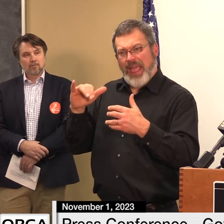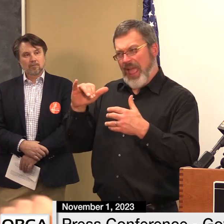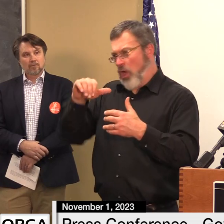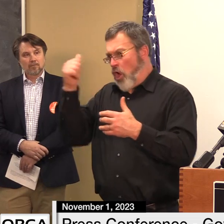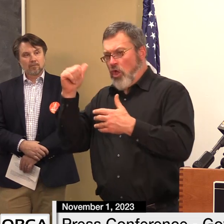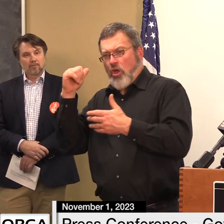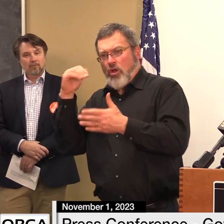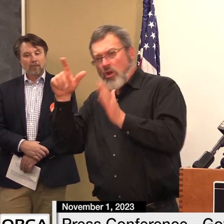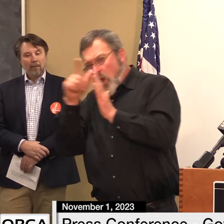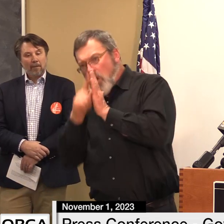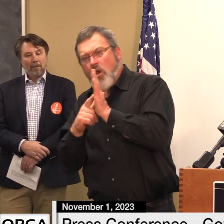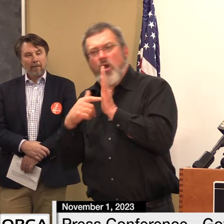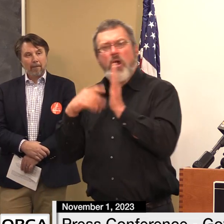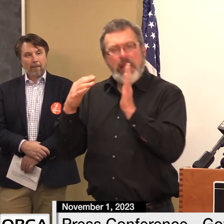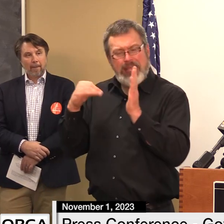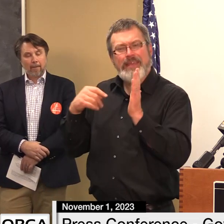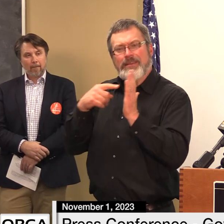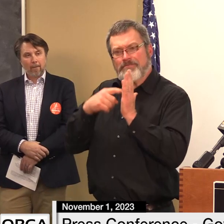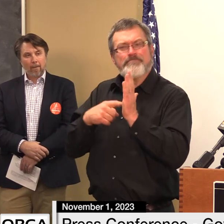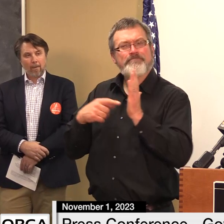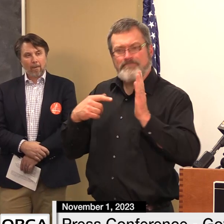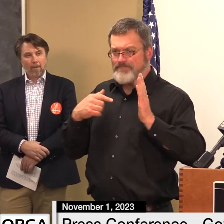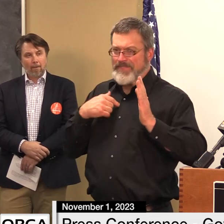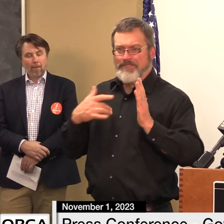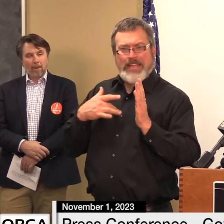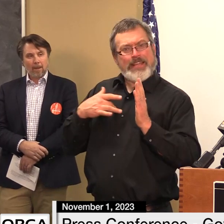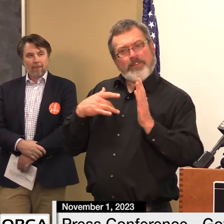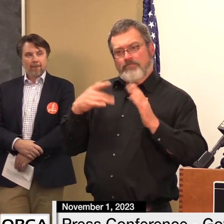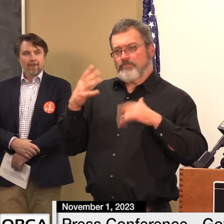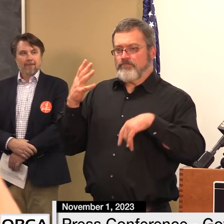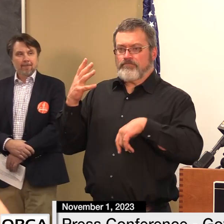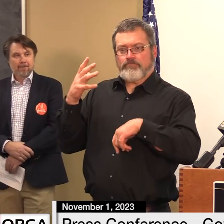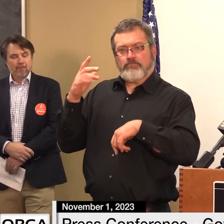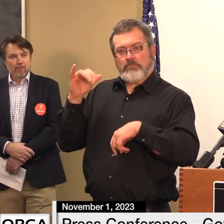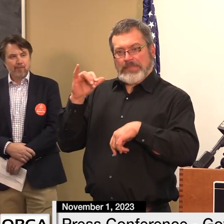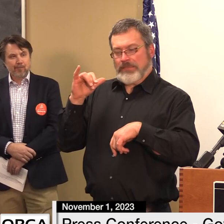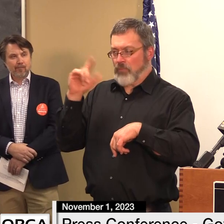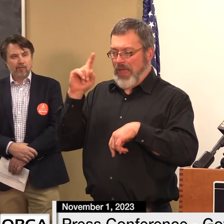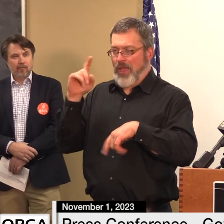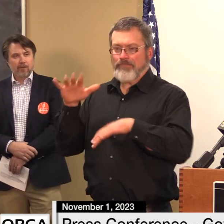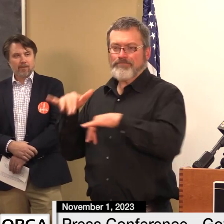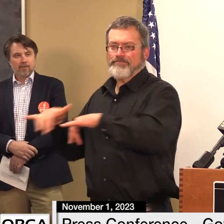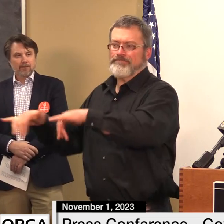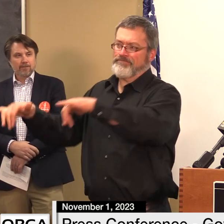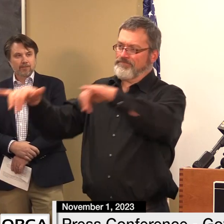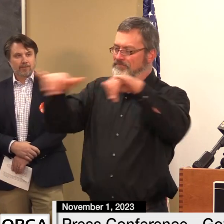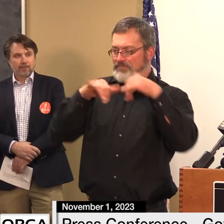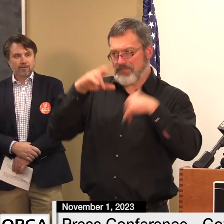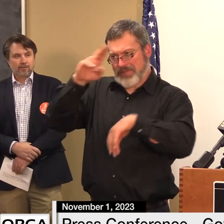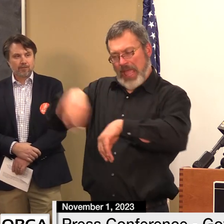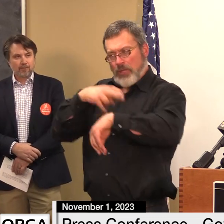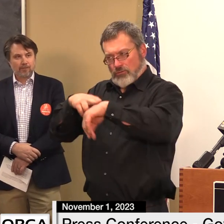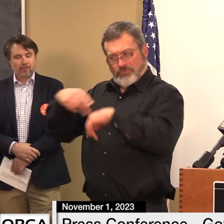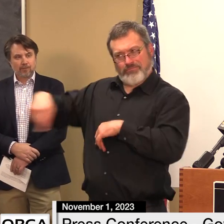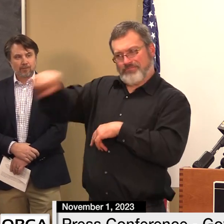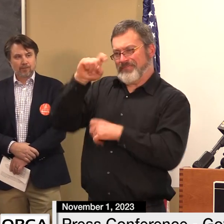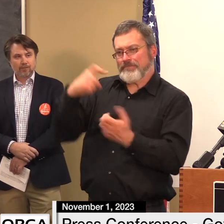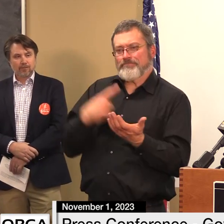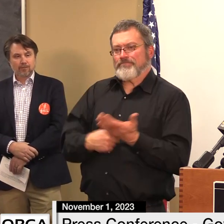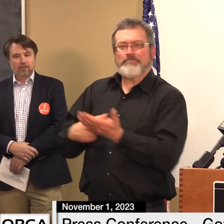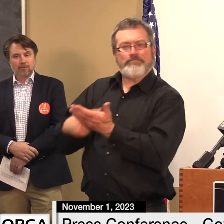But I think it's time for this to be a national conversation with other states and on federal level